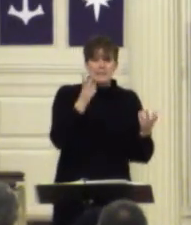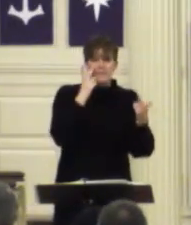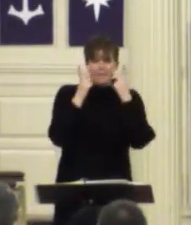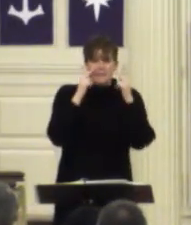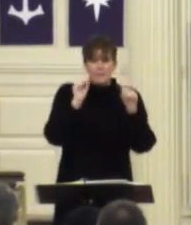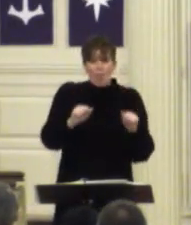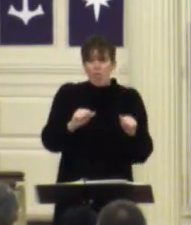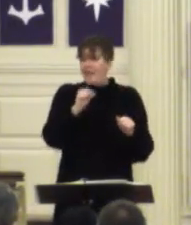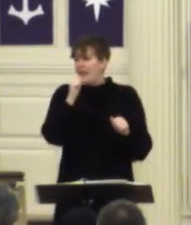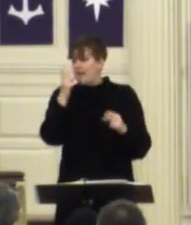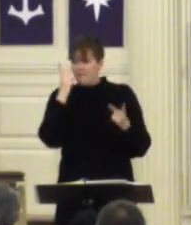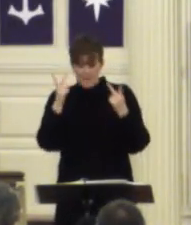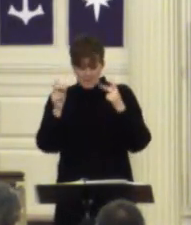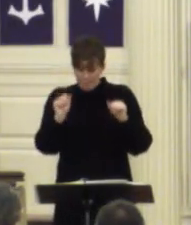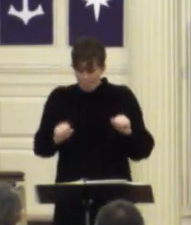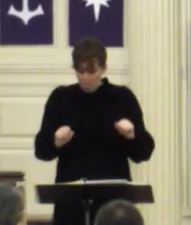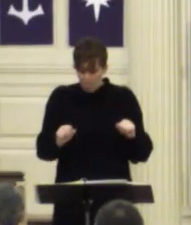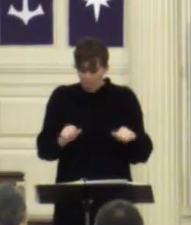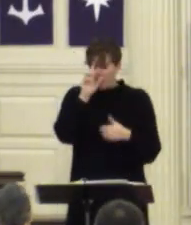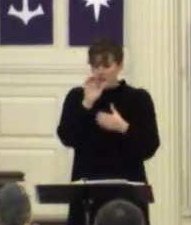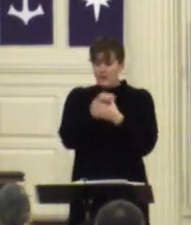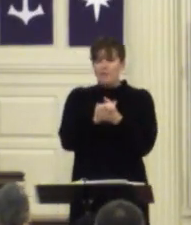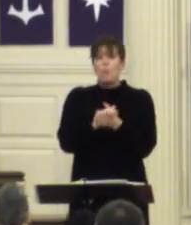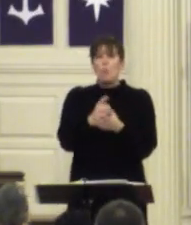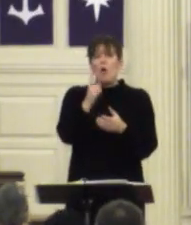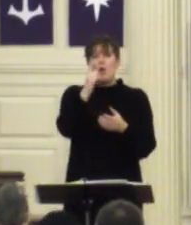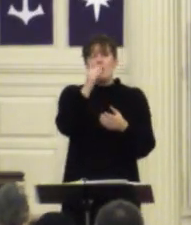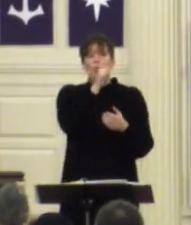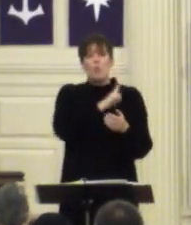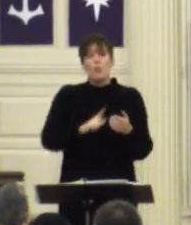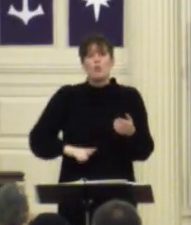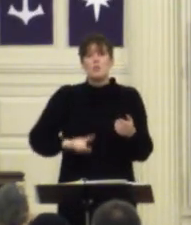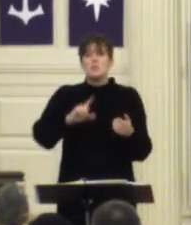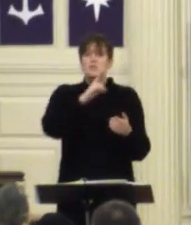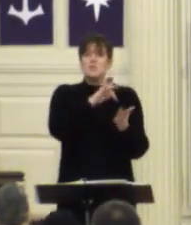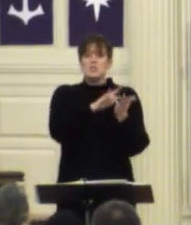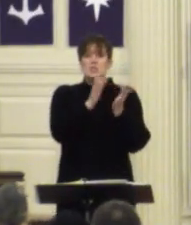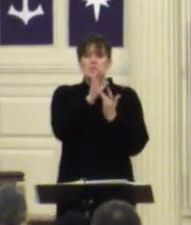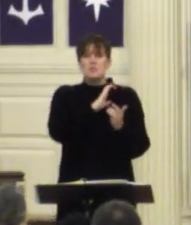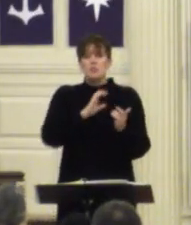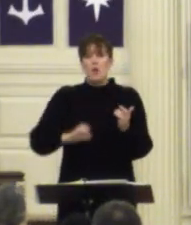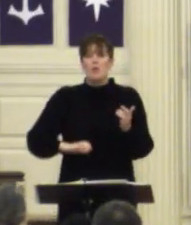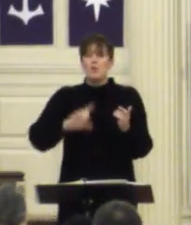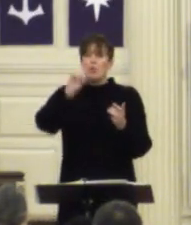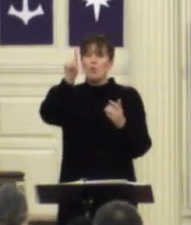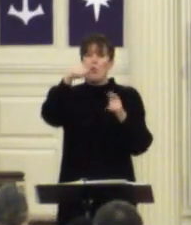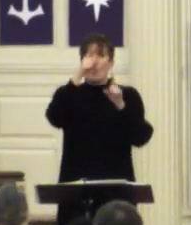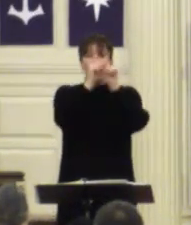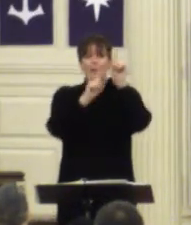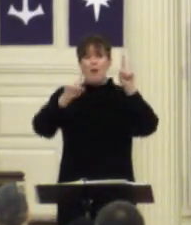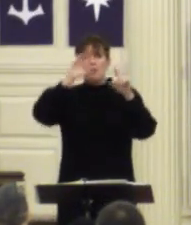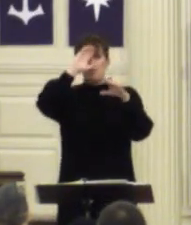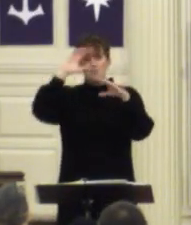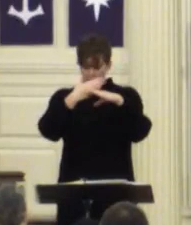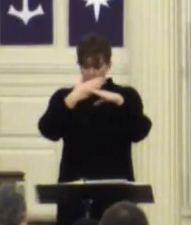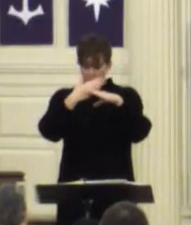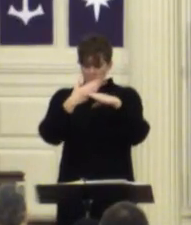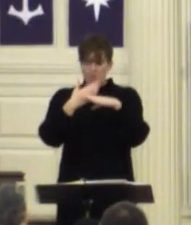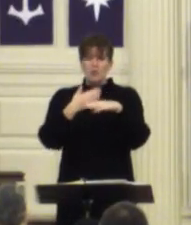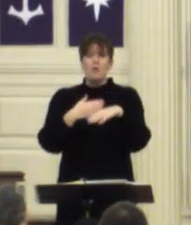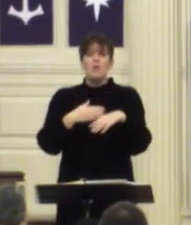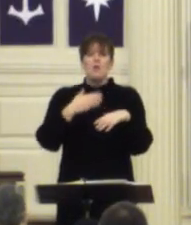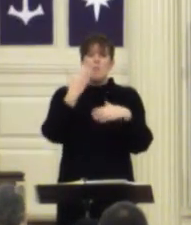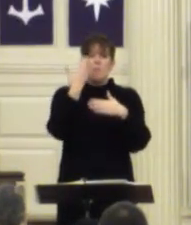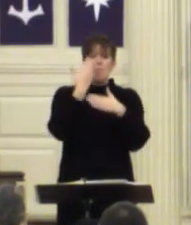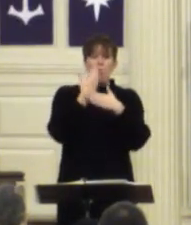and invisible. I believe in one Lord Jesus Christ, the only begotten Son of God, born